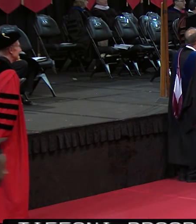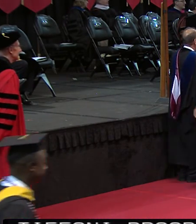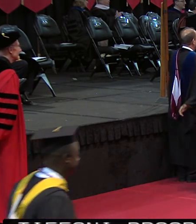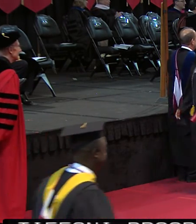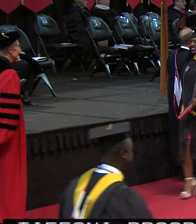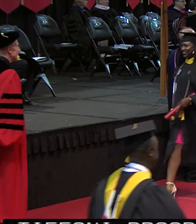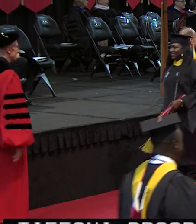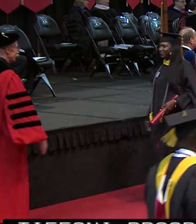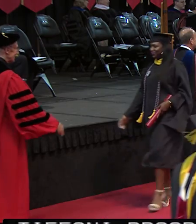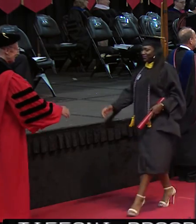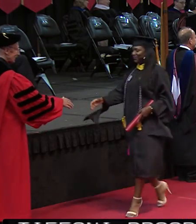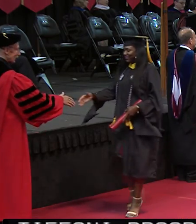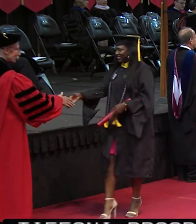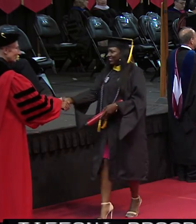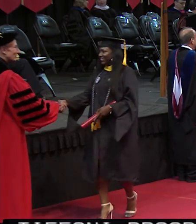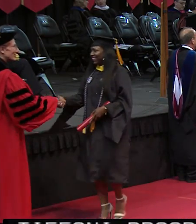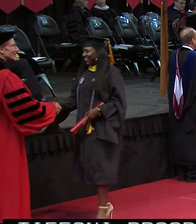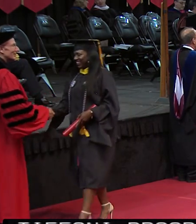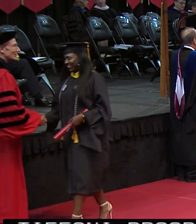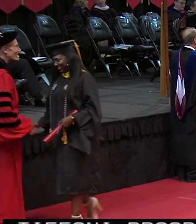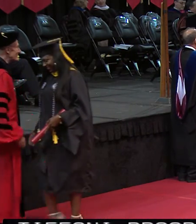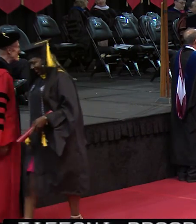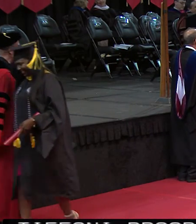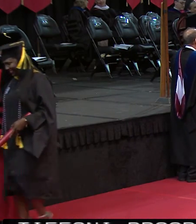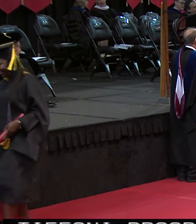Mona Lachelle Scott.